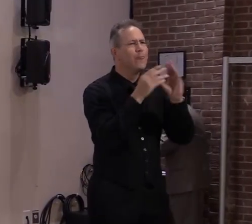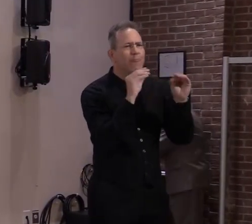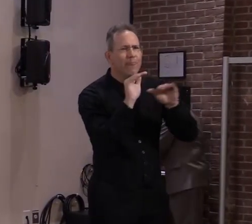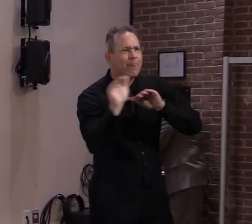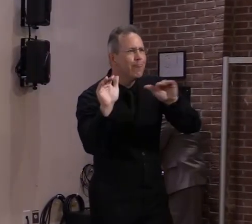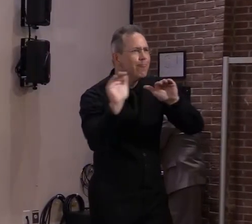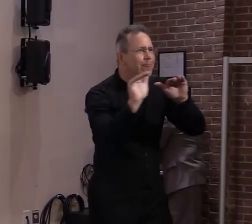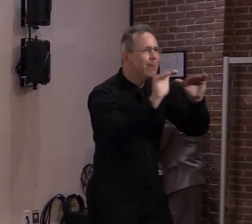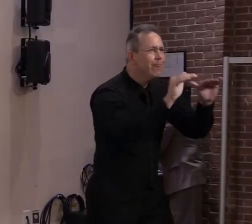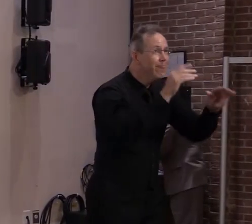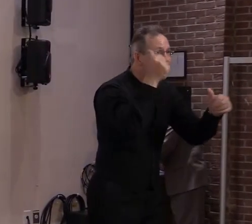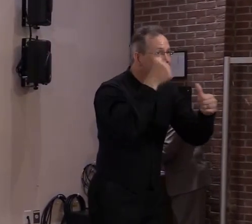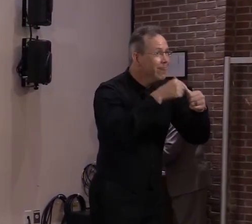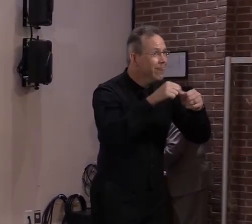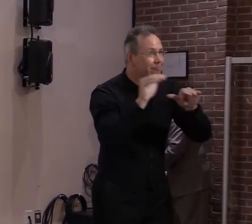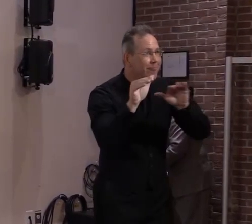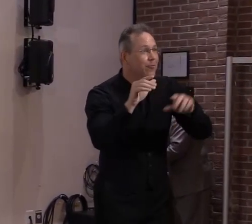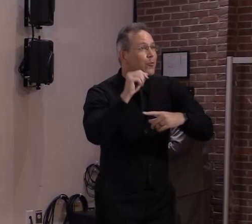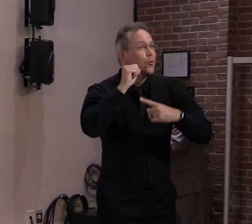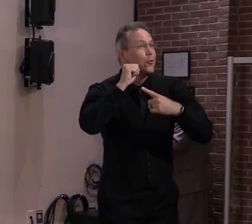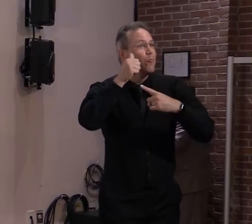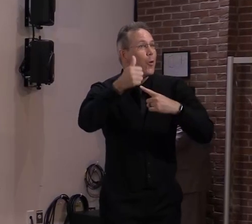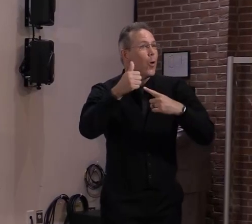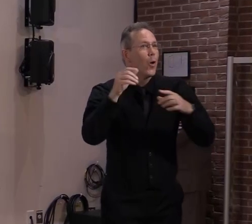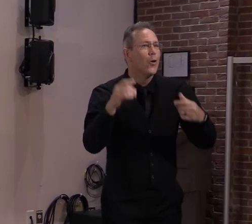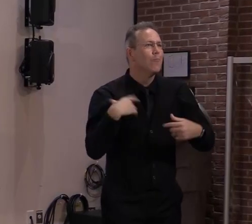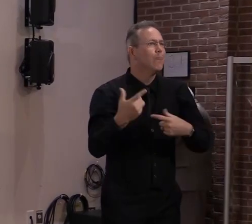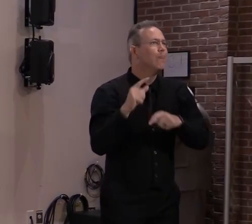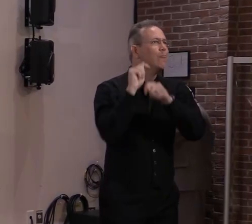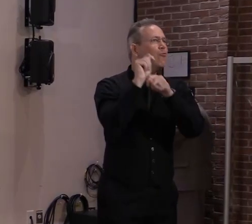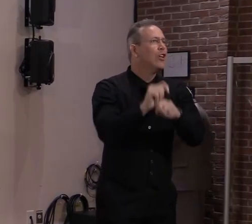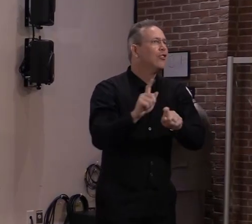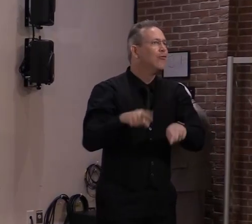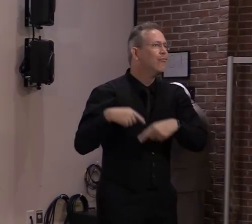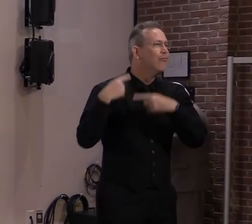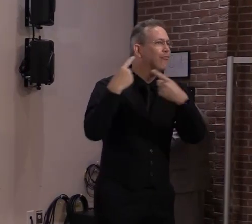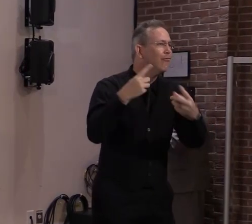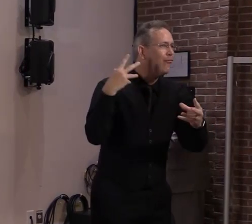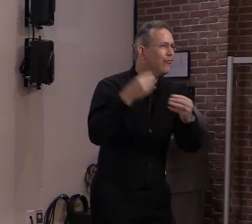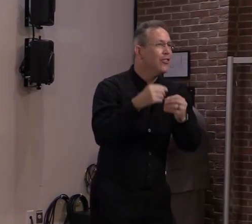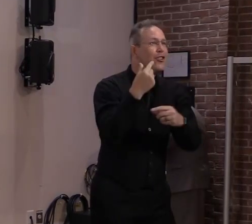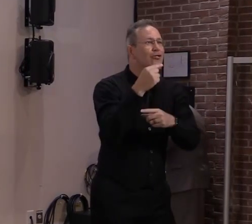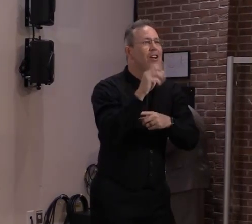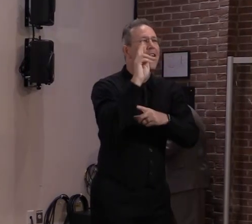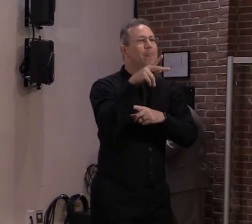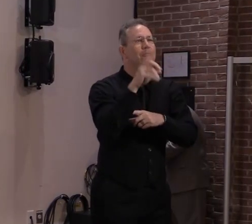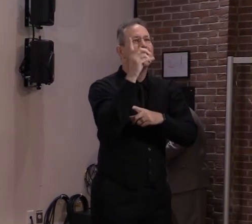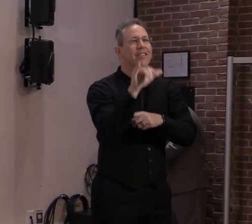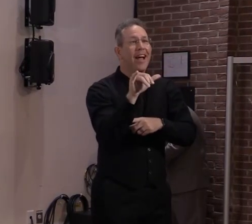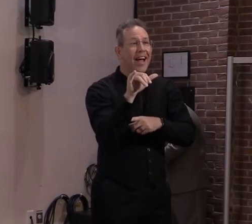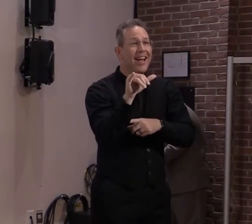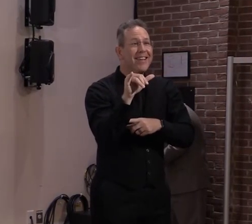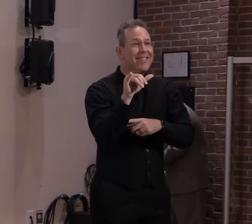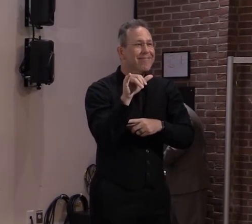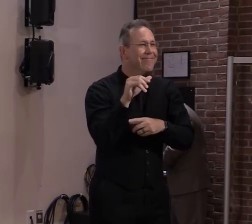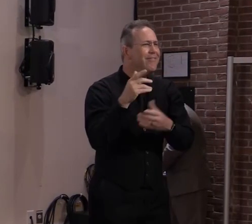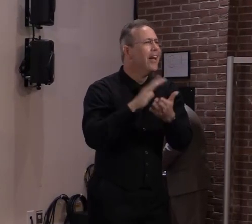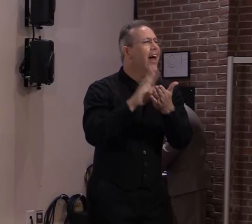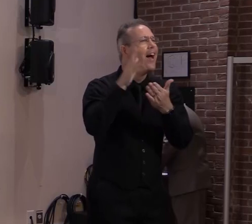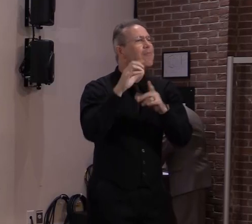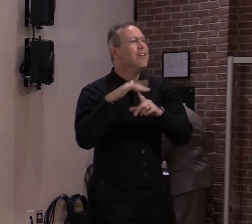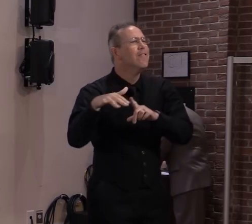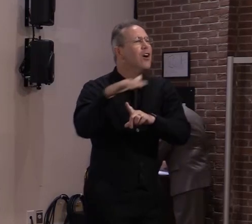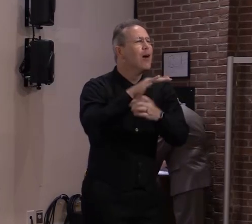about a special Vermont tradition happening tomorrow, Green Up Day, when we do our part to clean up the roadsides around the